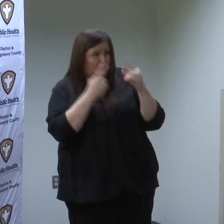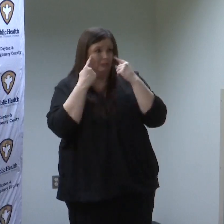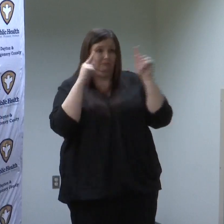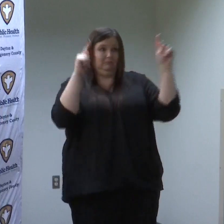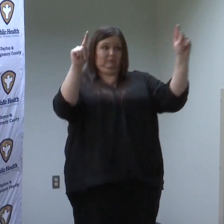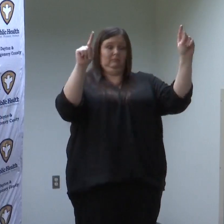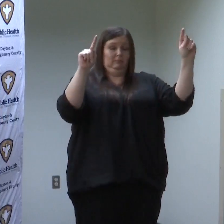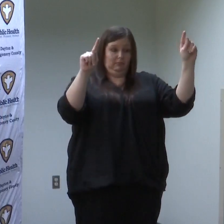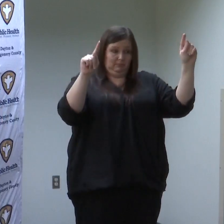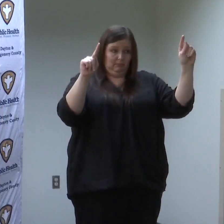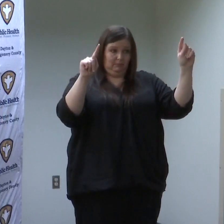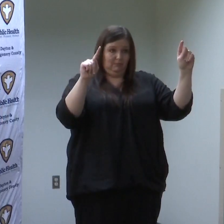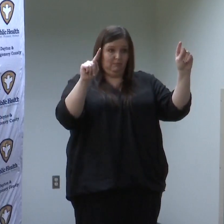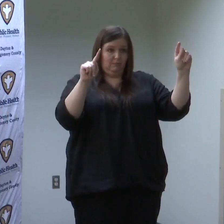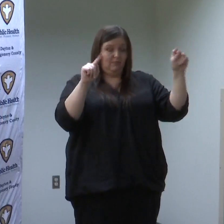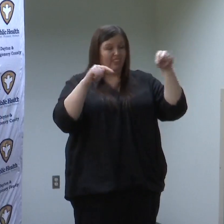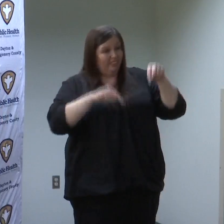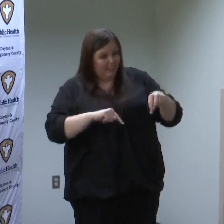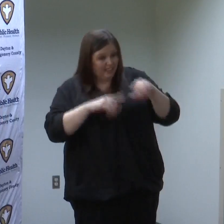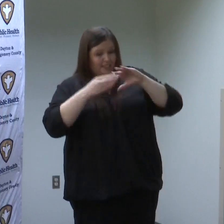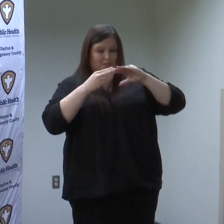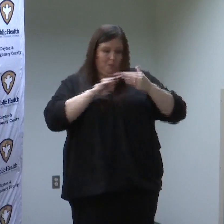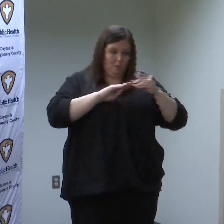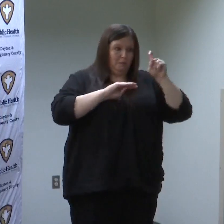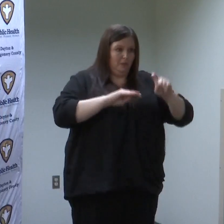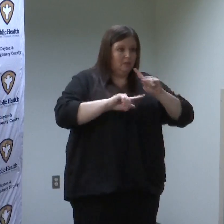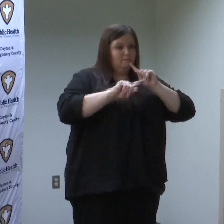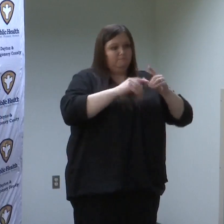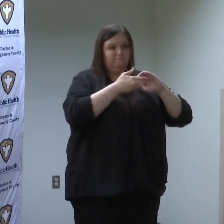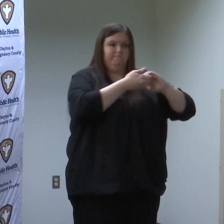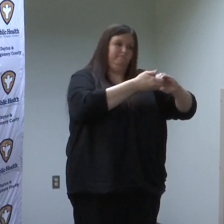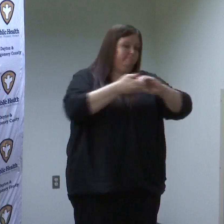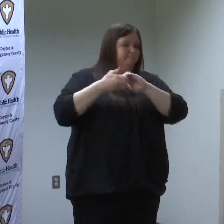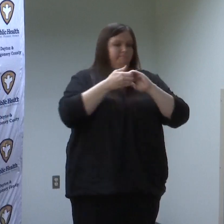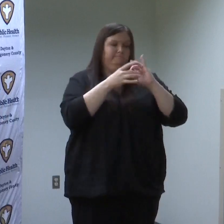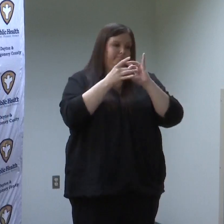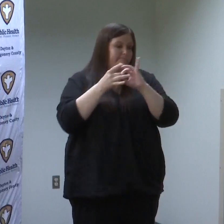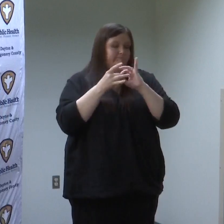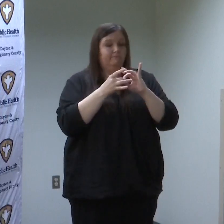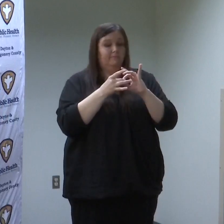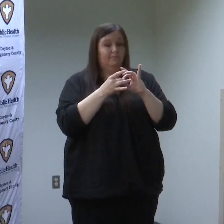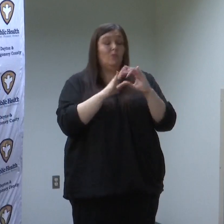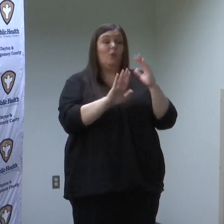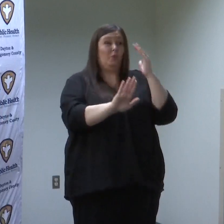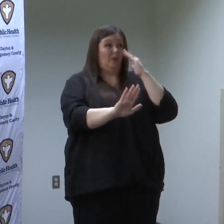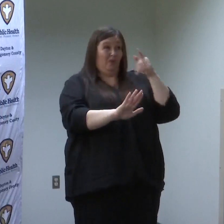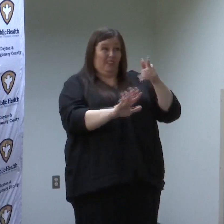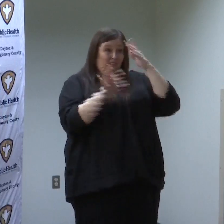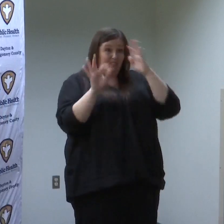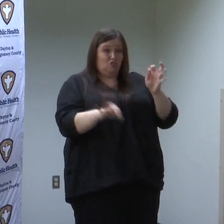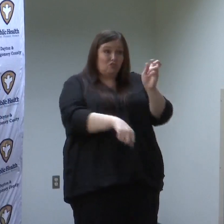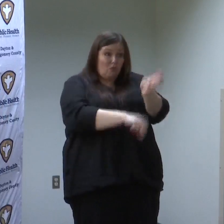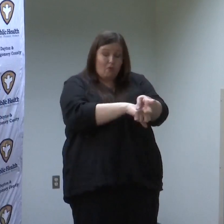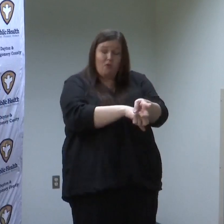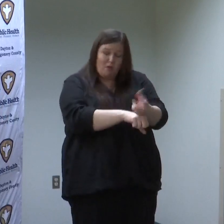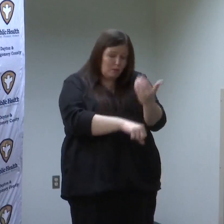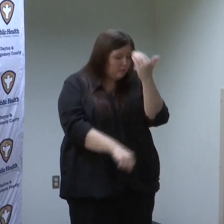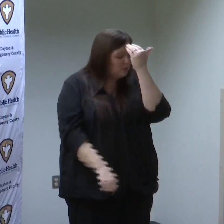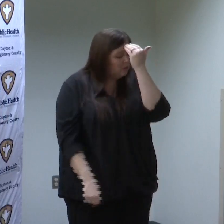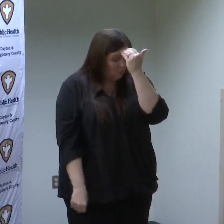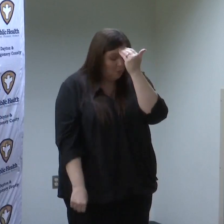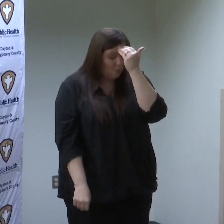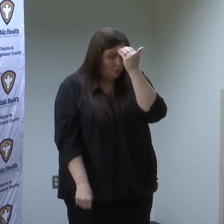in responding to this pandemic. We know that we're making very difficult decisions, and we're doing